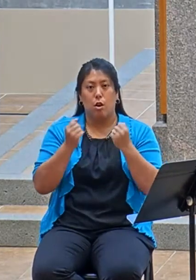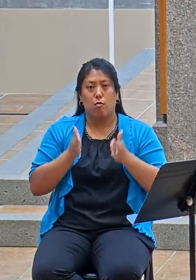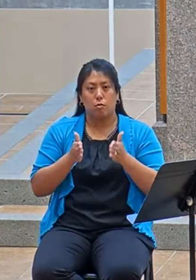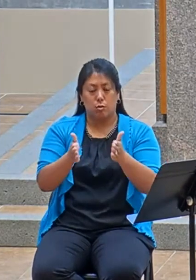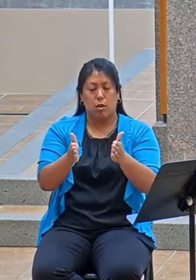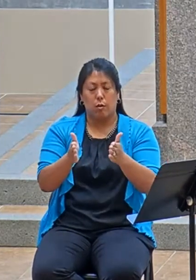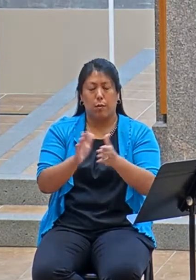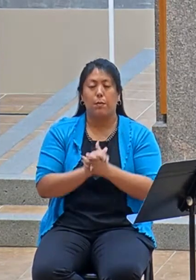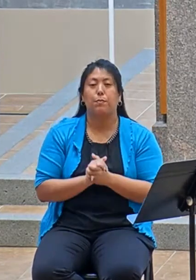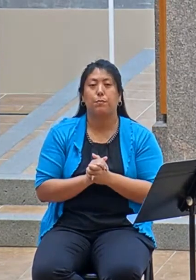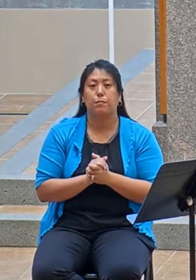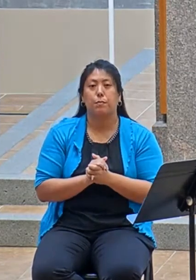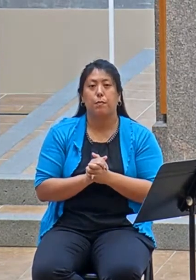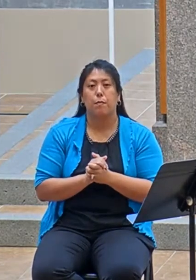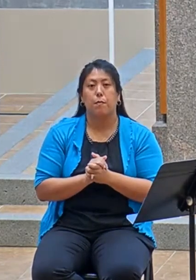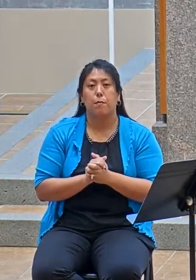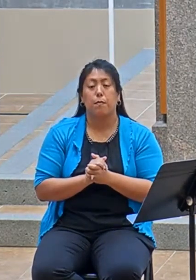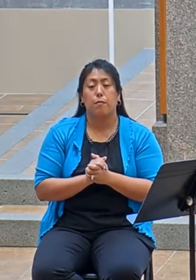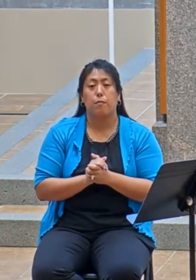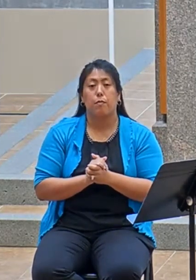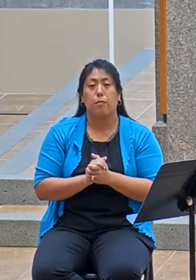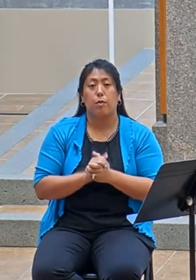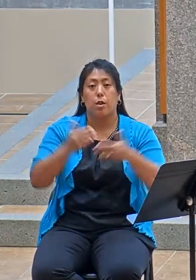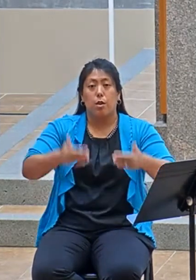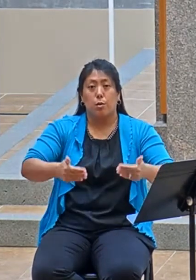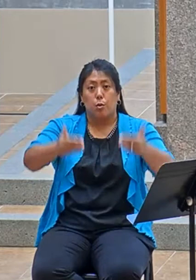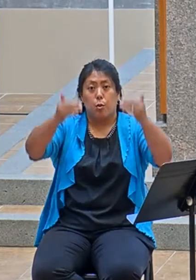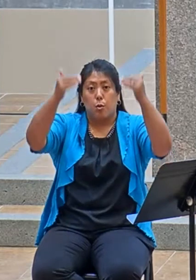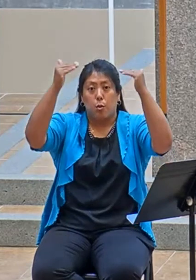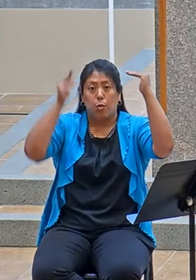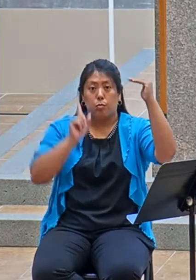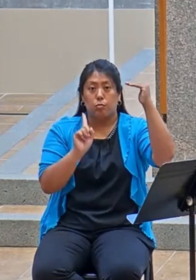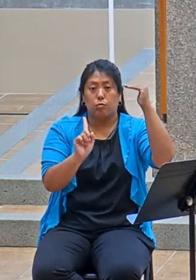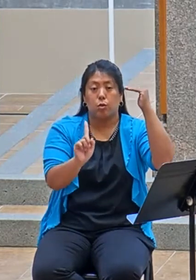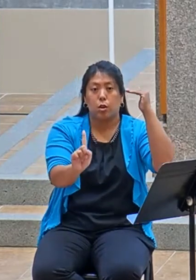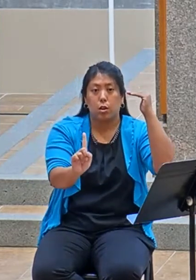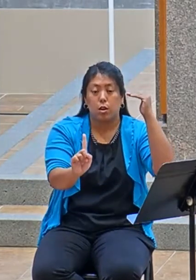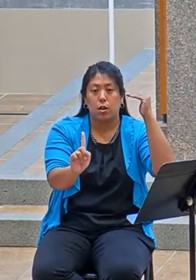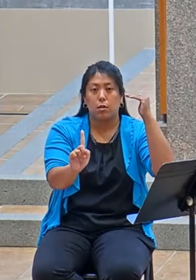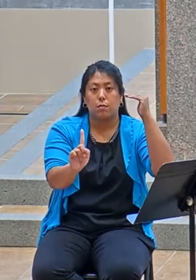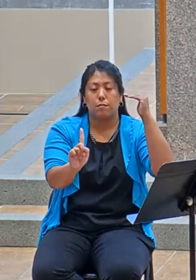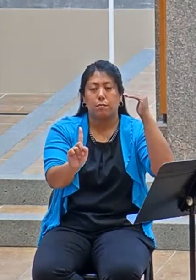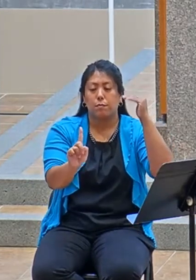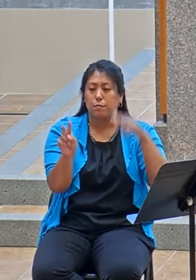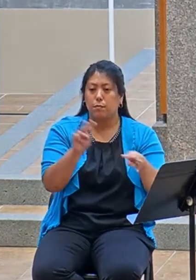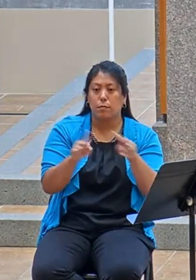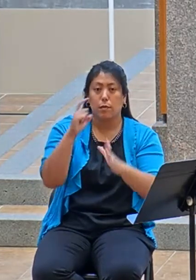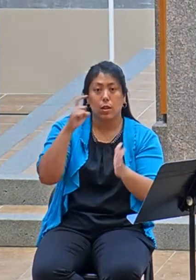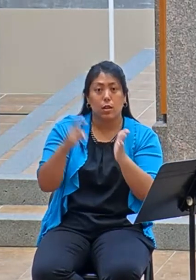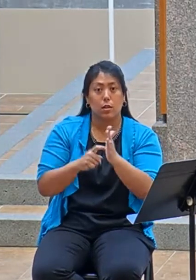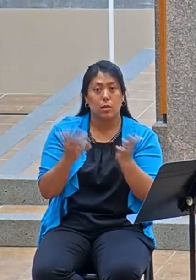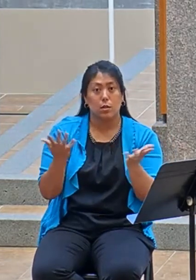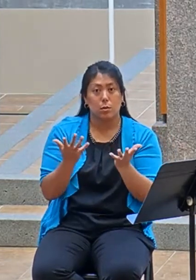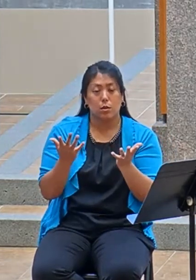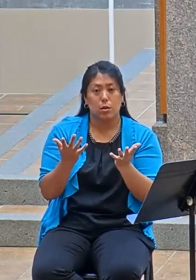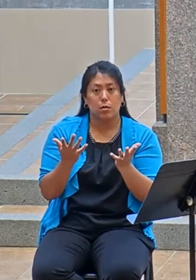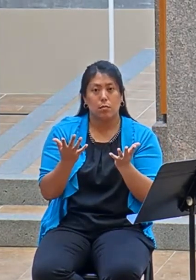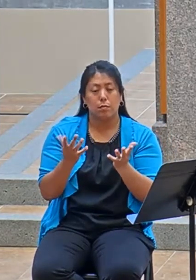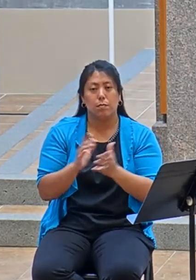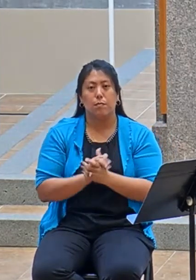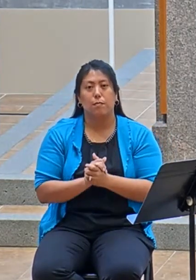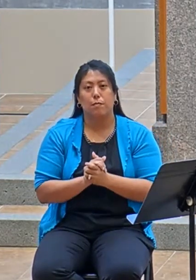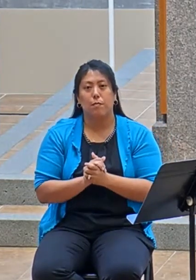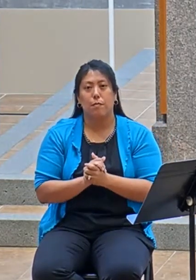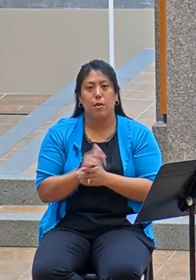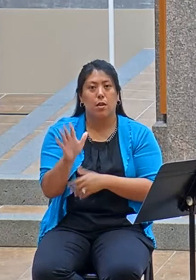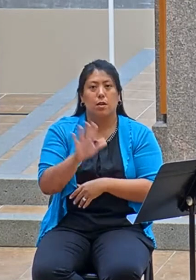and I hit the garage door button and I'm walking out and, the garage door I can see and I'm seeing somebody standing there and 20